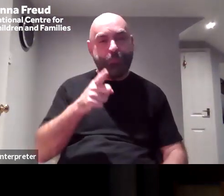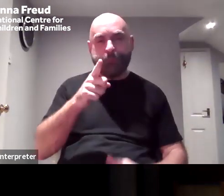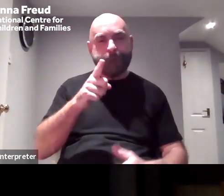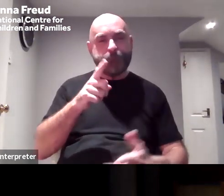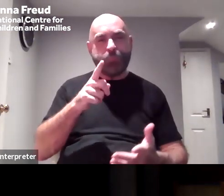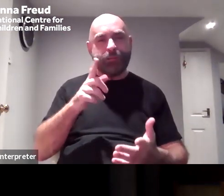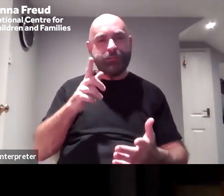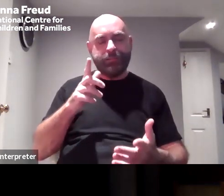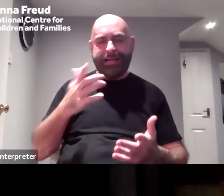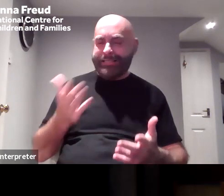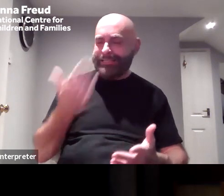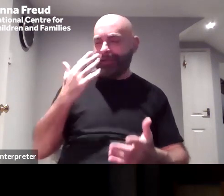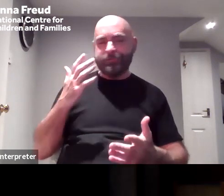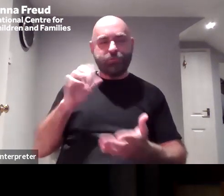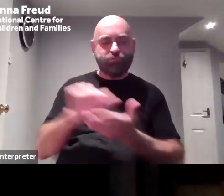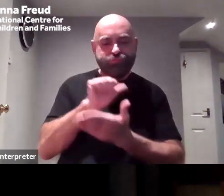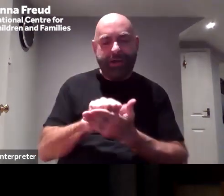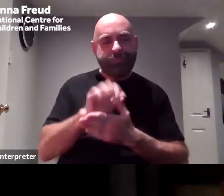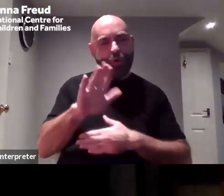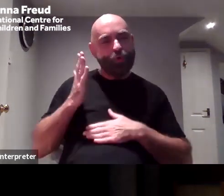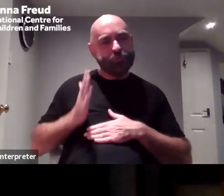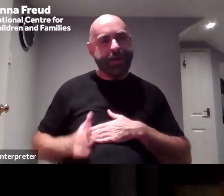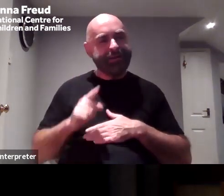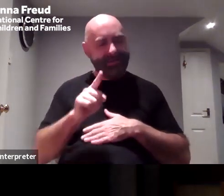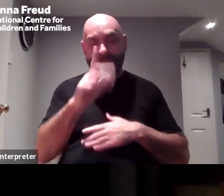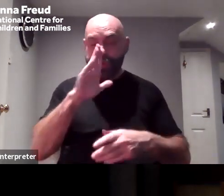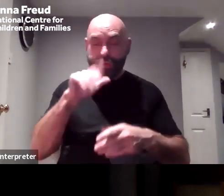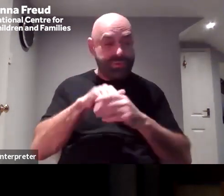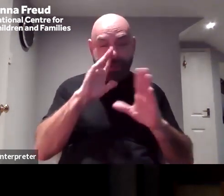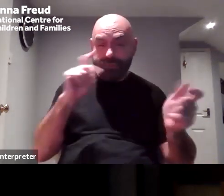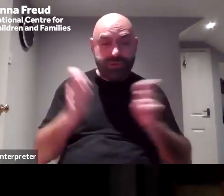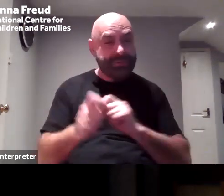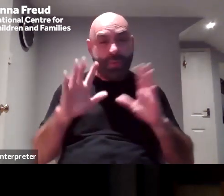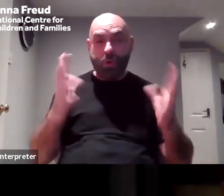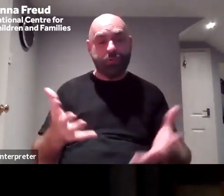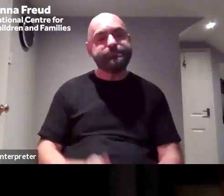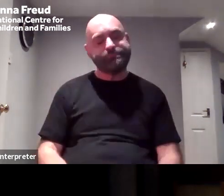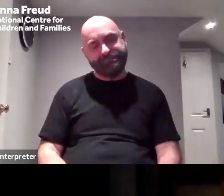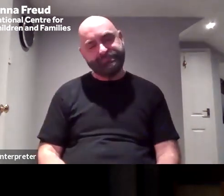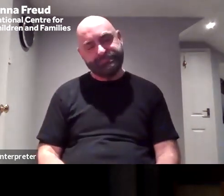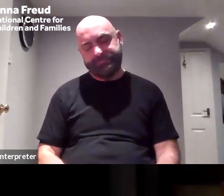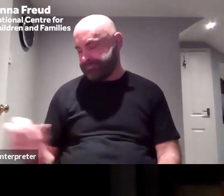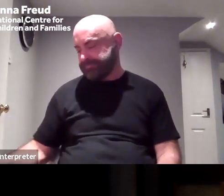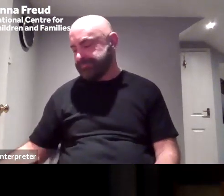your side, become part of a social group, and you can change the world.